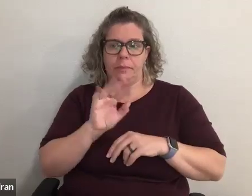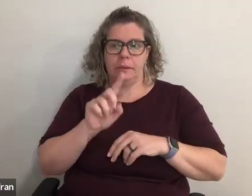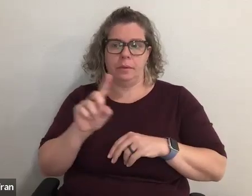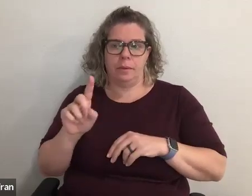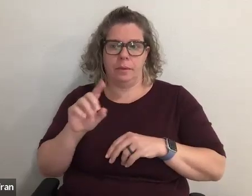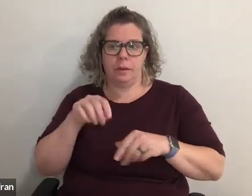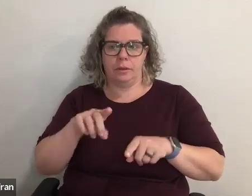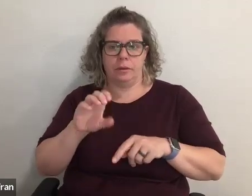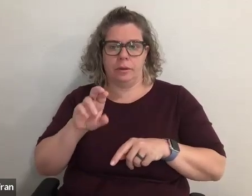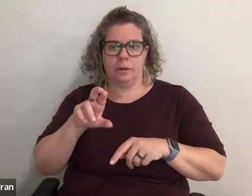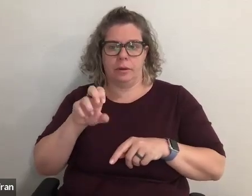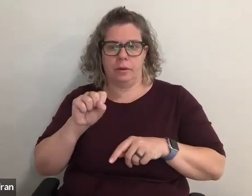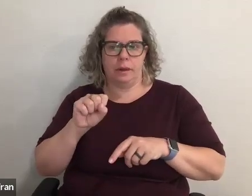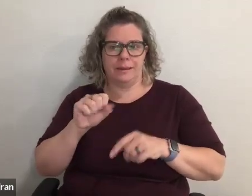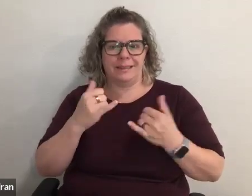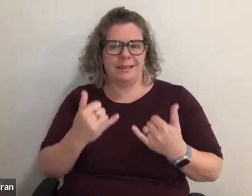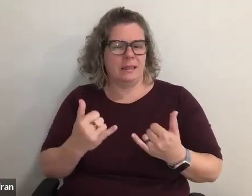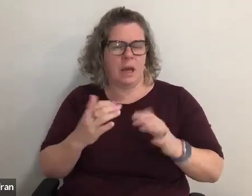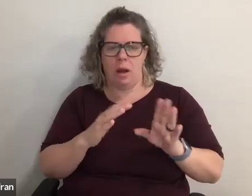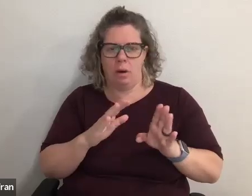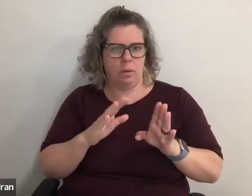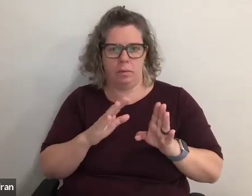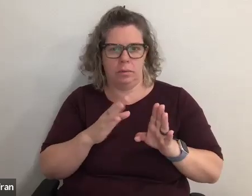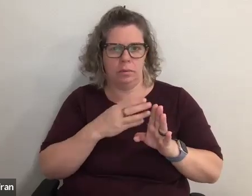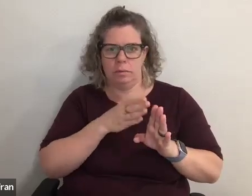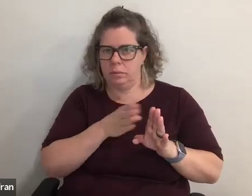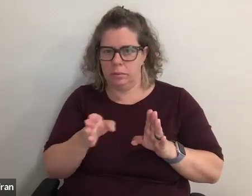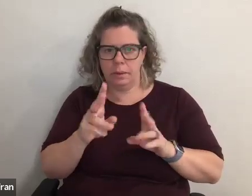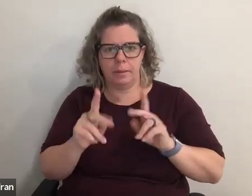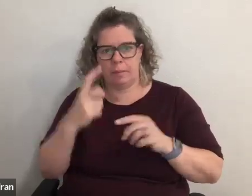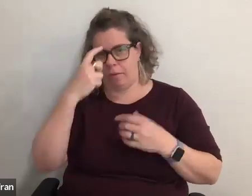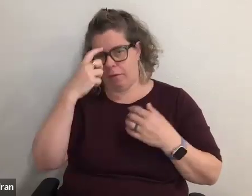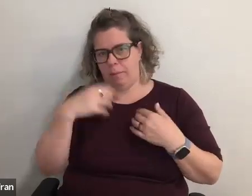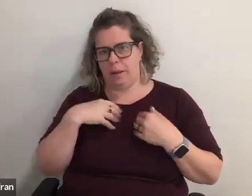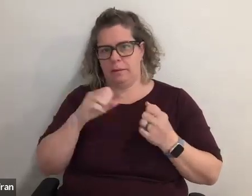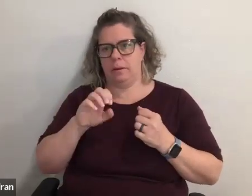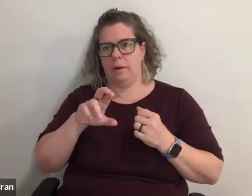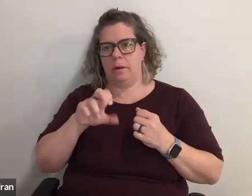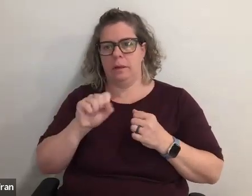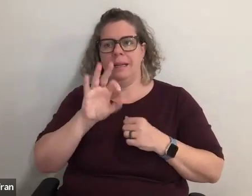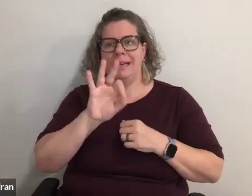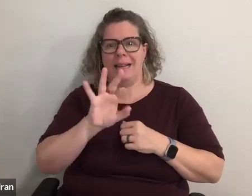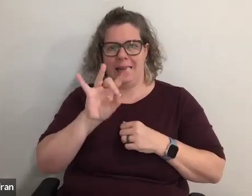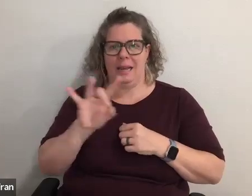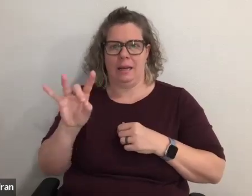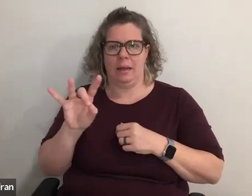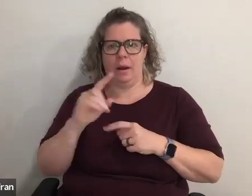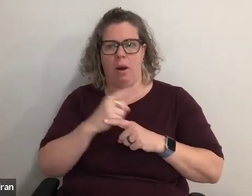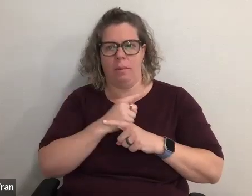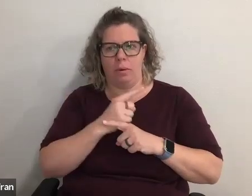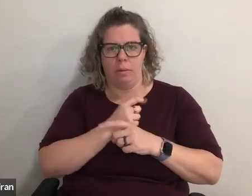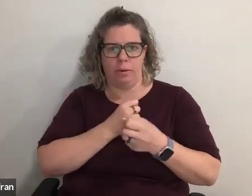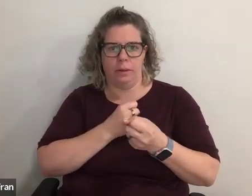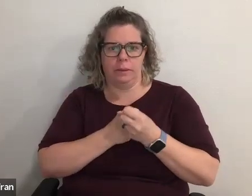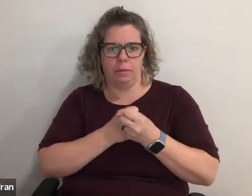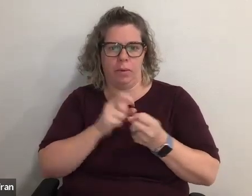in a crisis, when really now we want to be diverting people in mental health crisis to 988 so that they're getting the proper support that